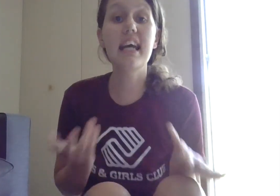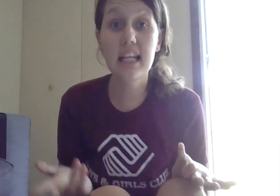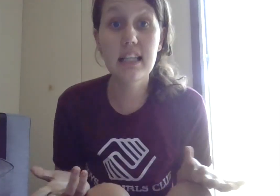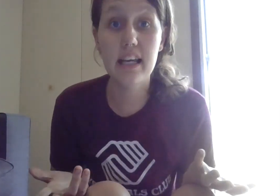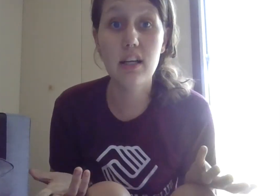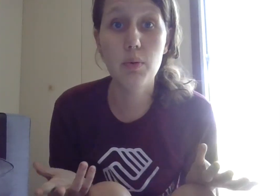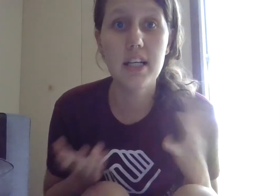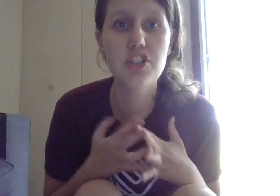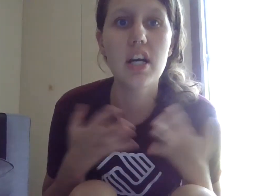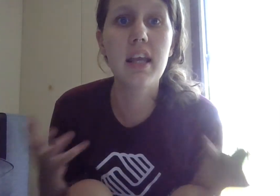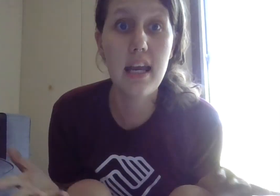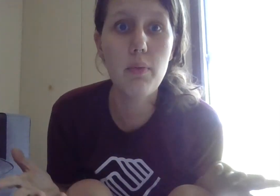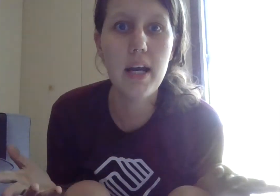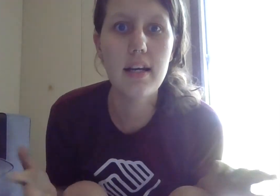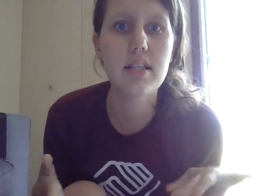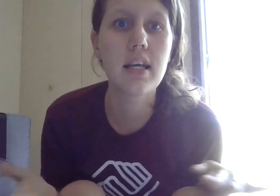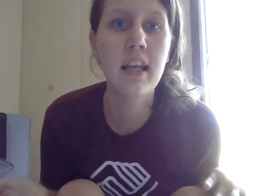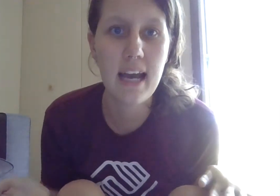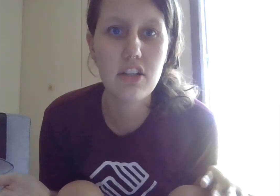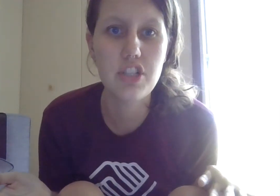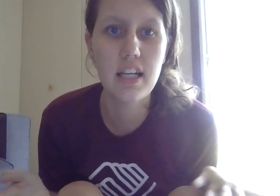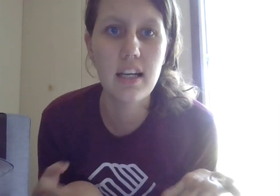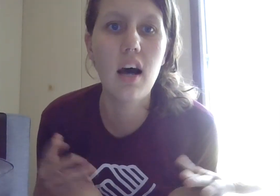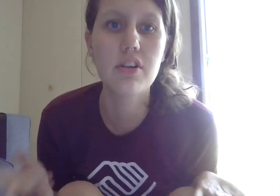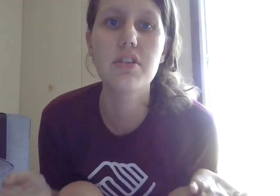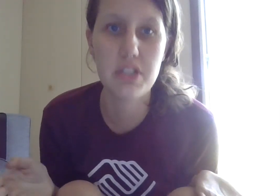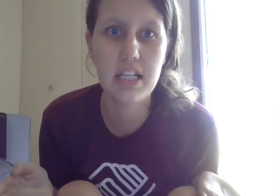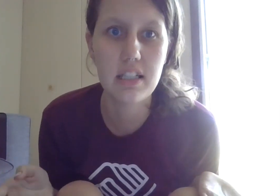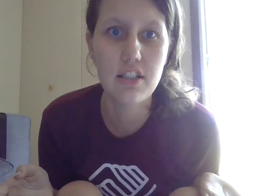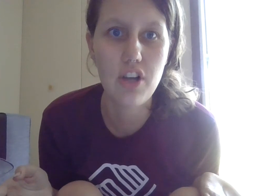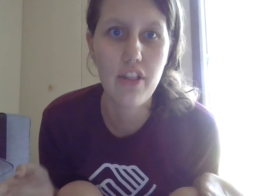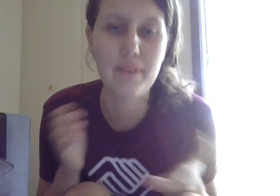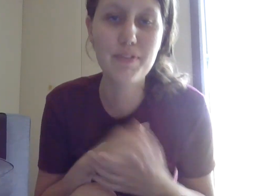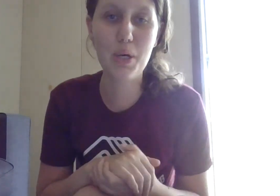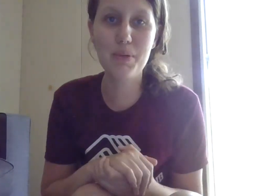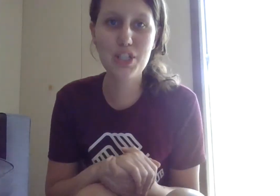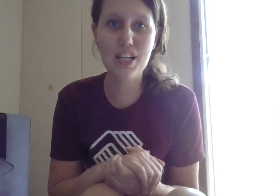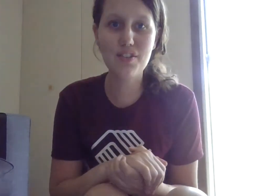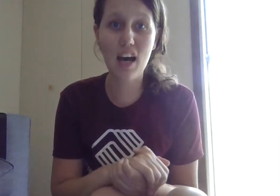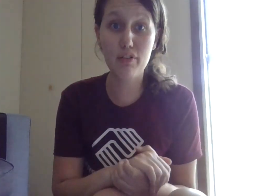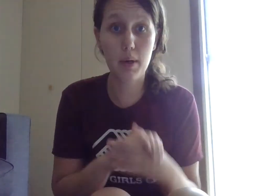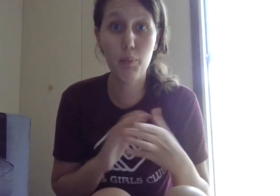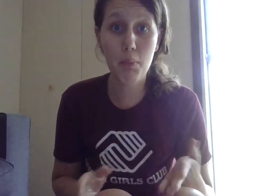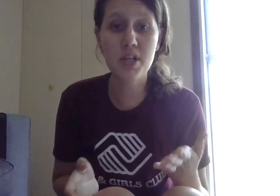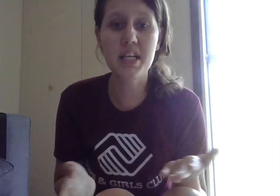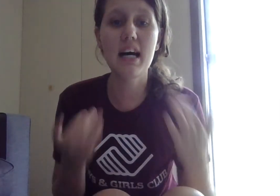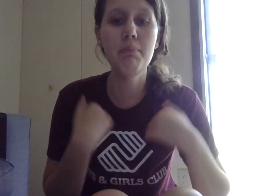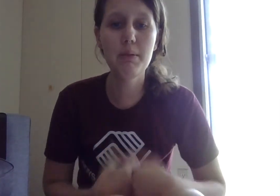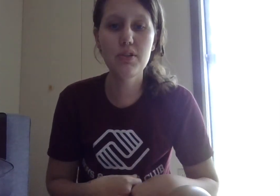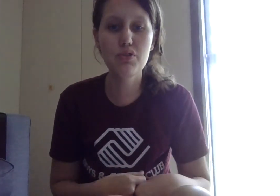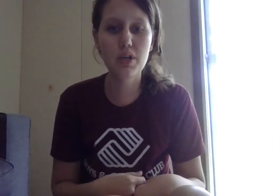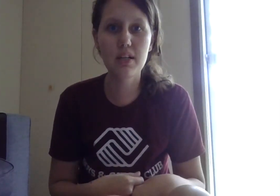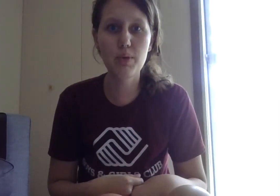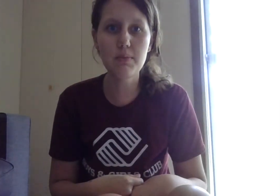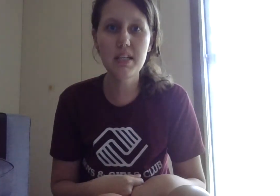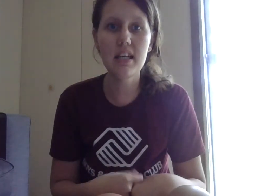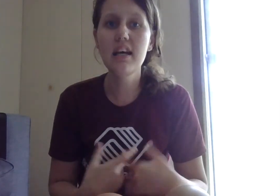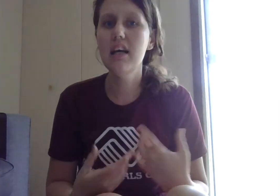any language, a gateway to connection and understanding each other. So I'm going to try to do the alphabet one more time. Maybe you join in with me if